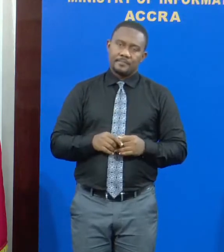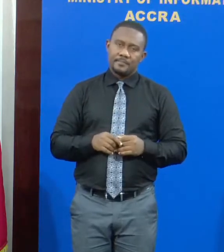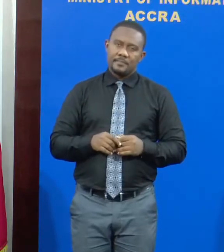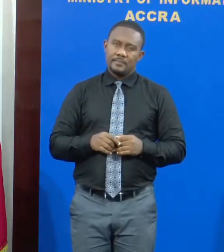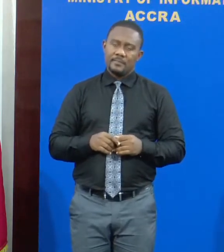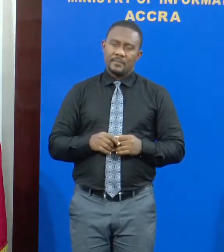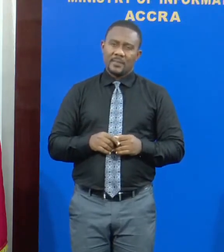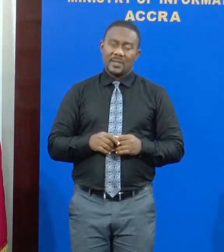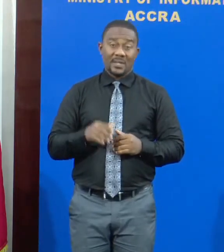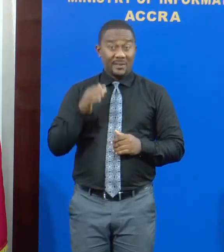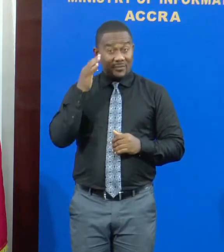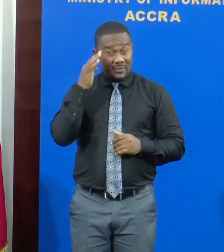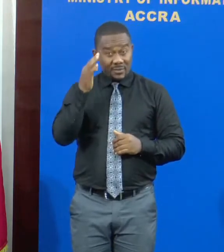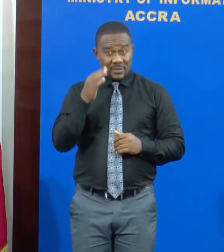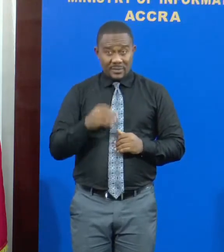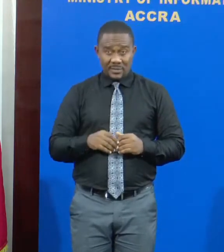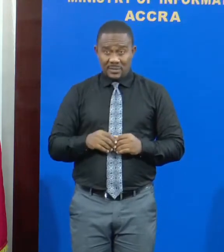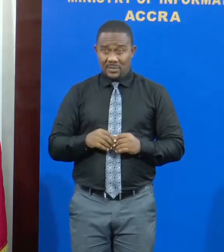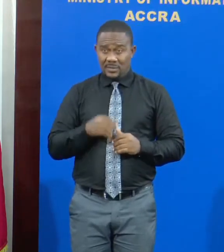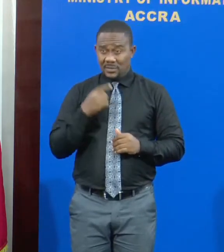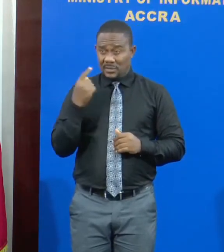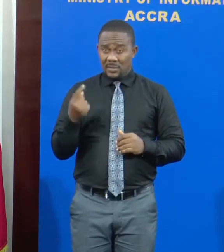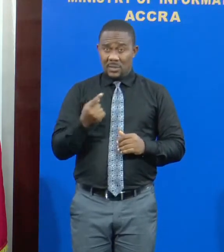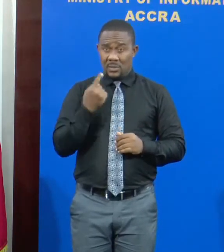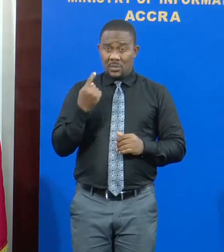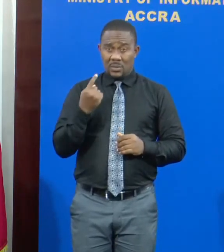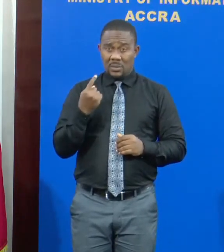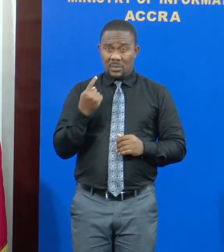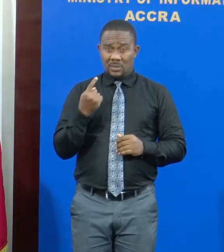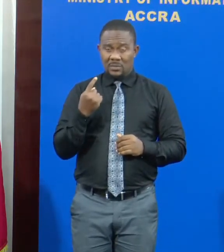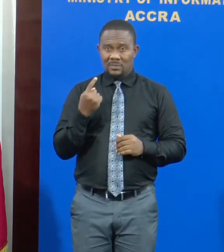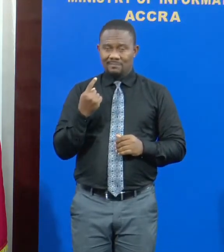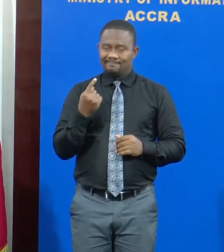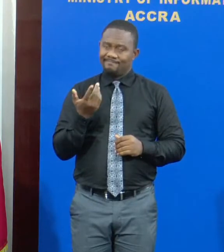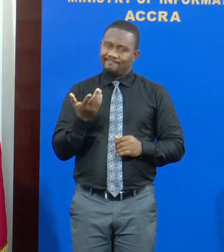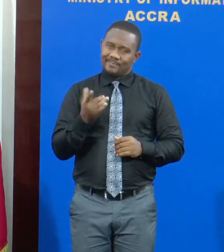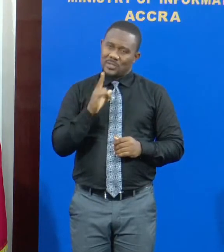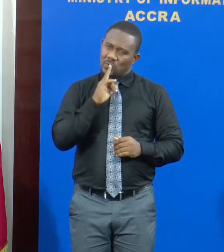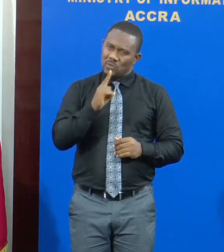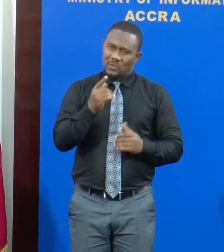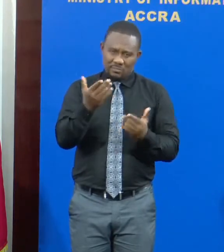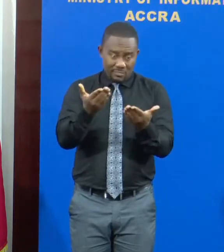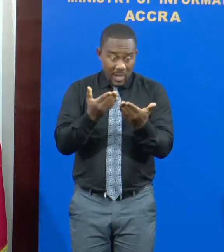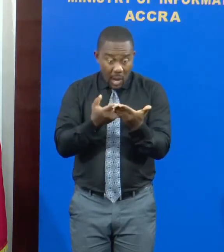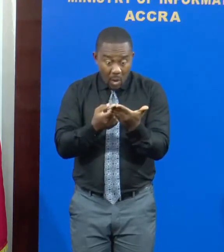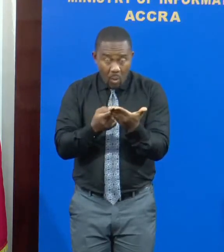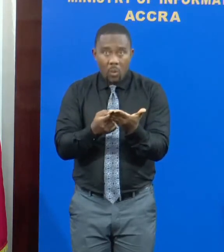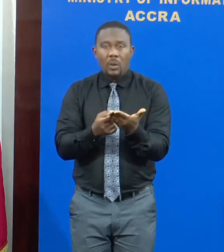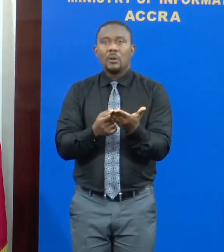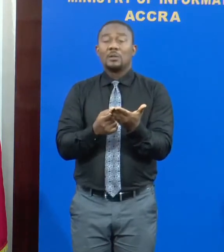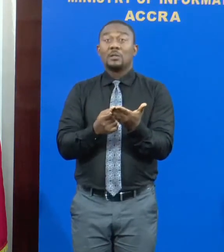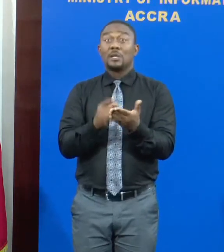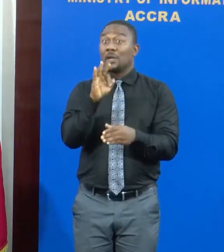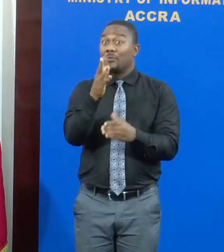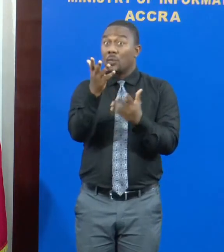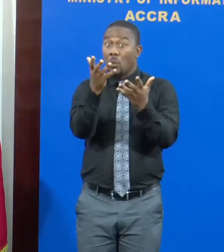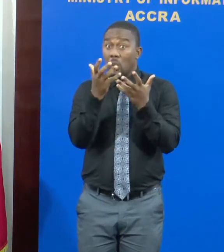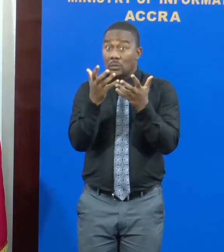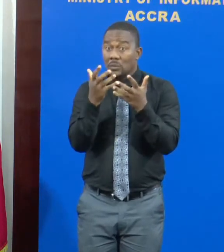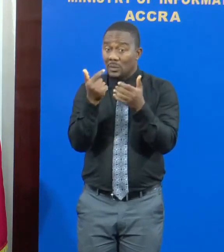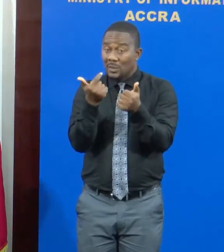that going forward, only truth will aid in a smooth process. If you want to get your